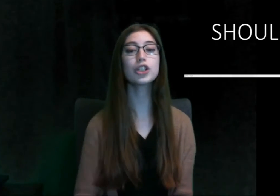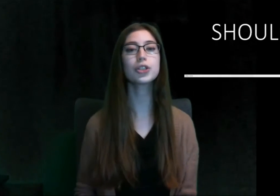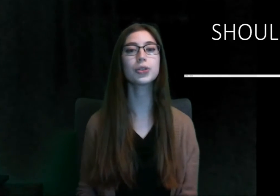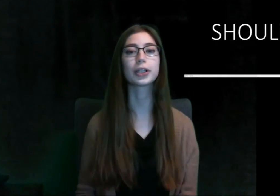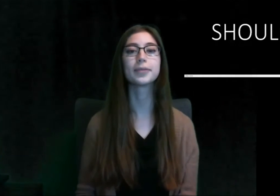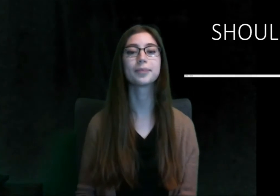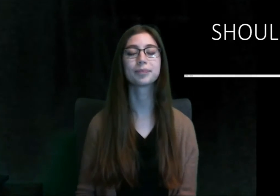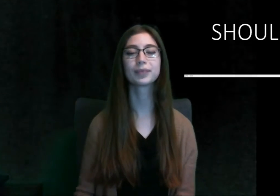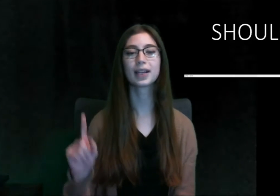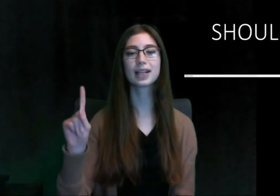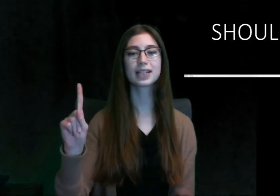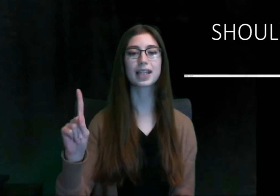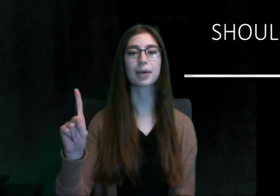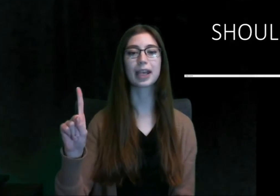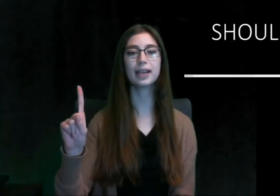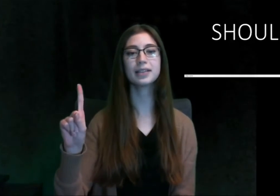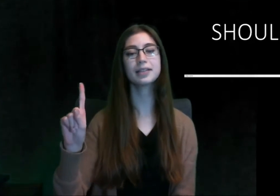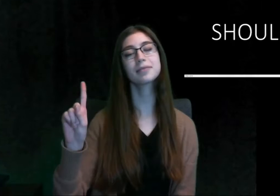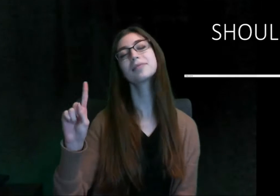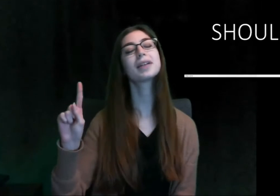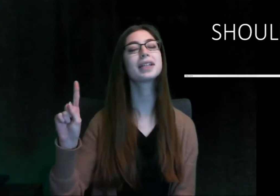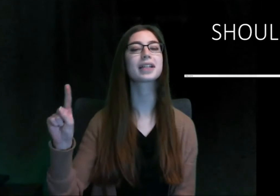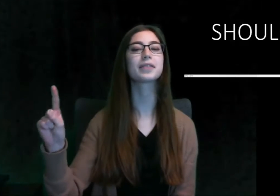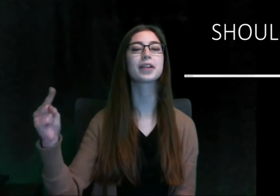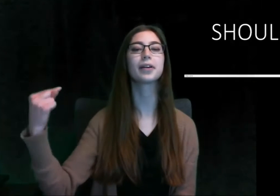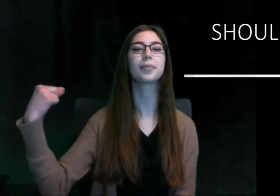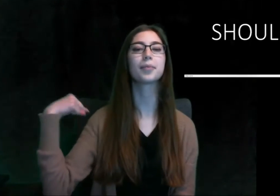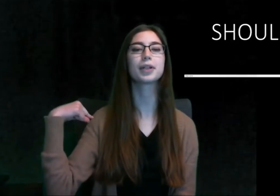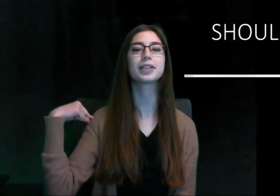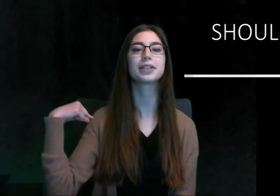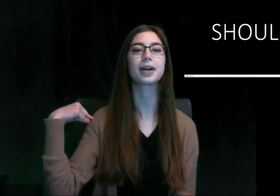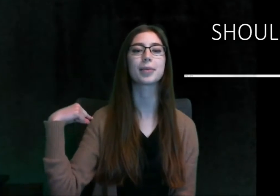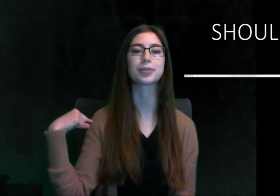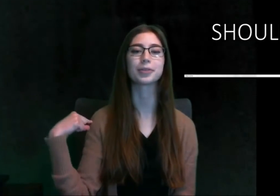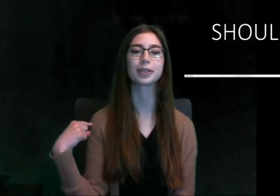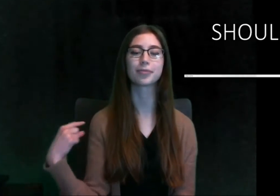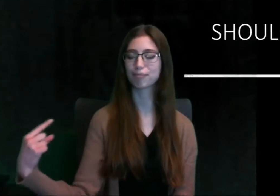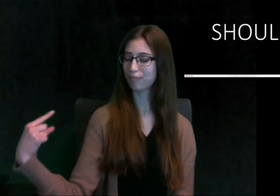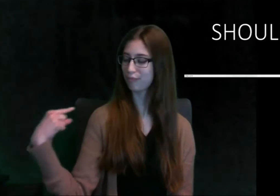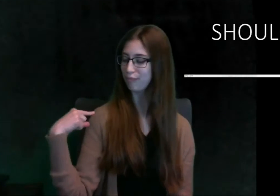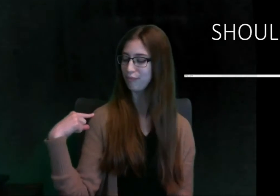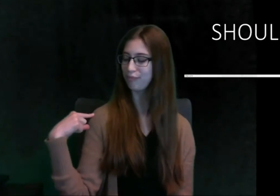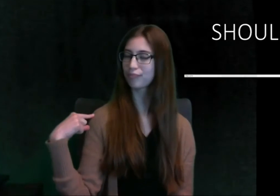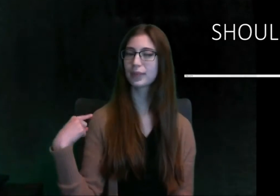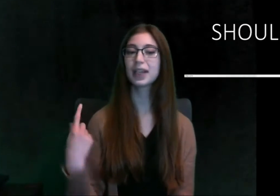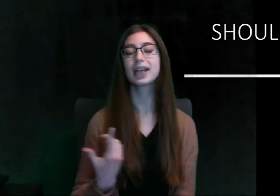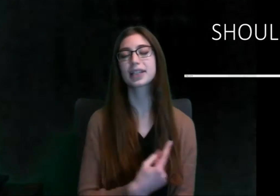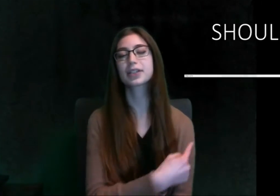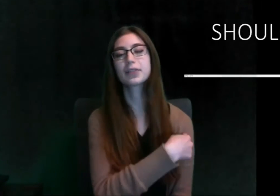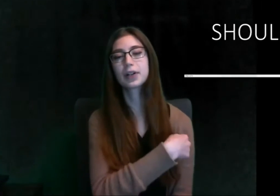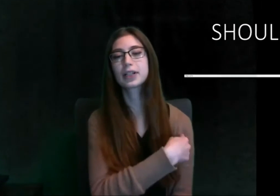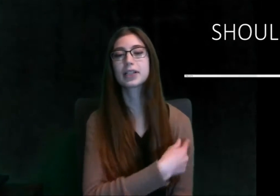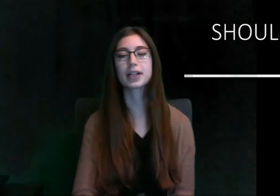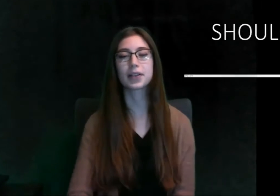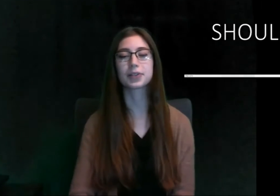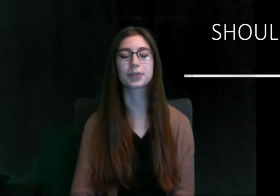Shoulder. Dominant hand, index finger, point to your dominant shoulder. Unless you're referring to your other shoulder,